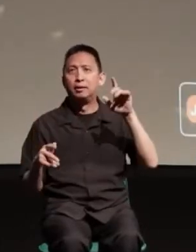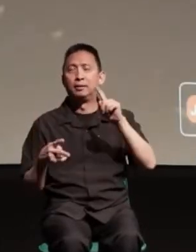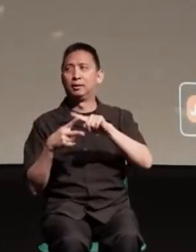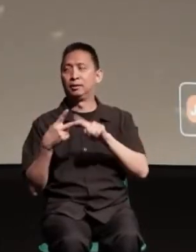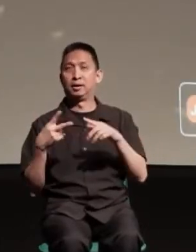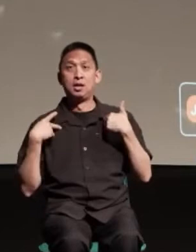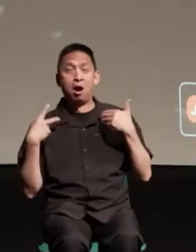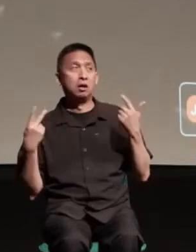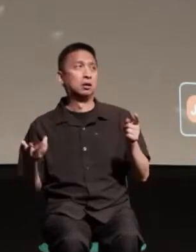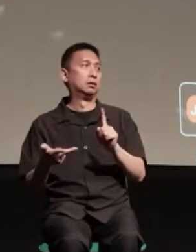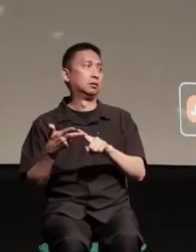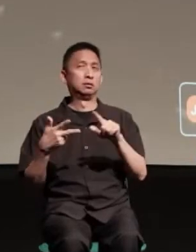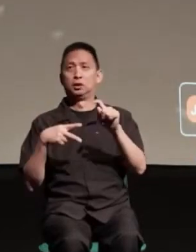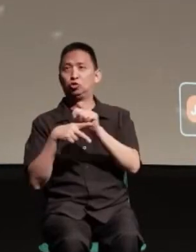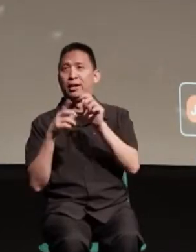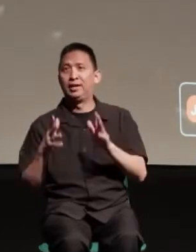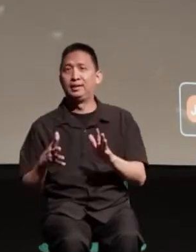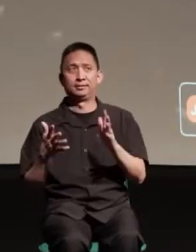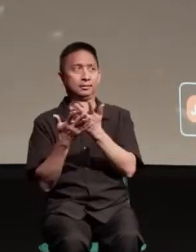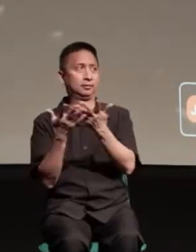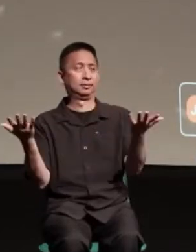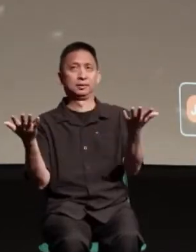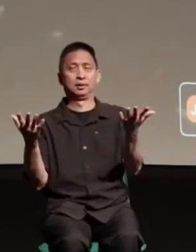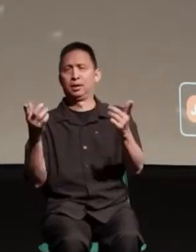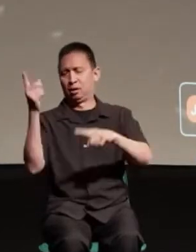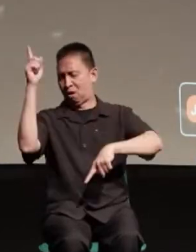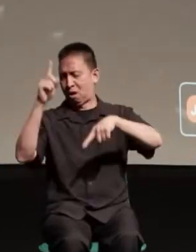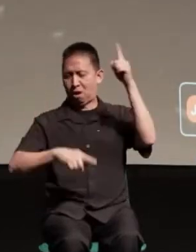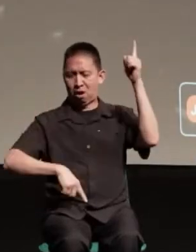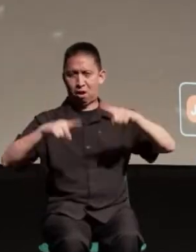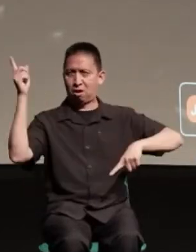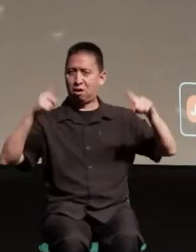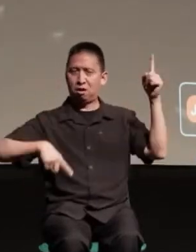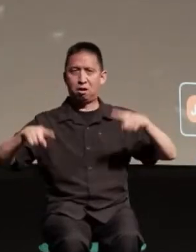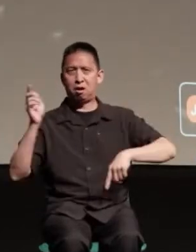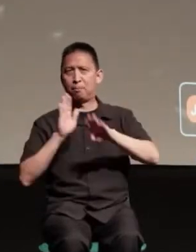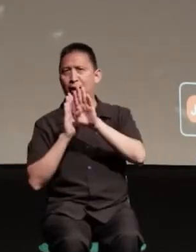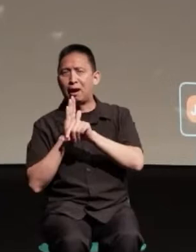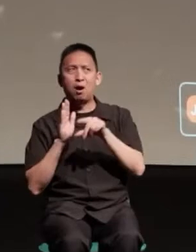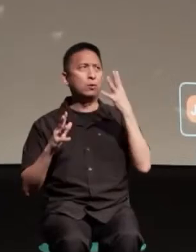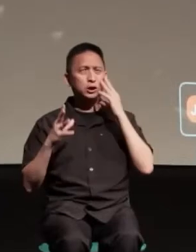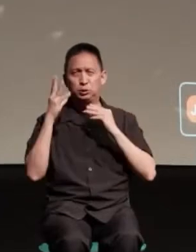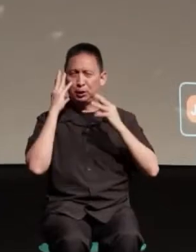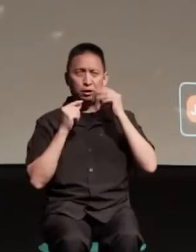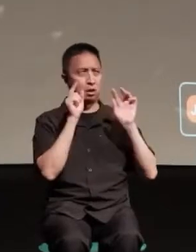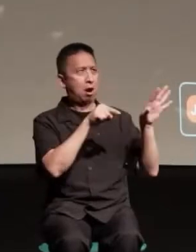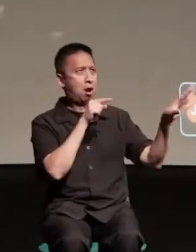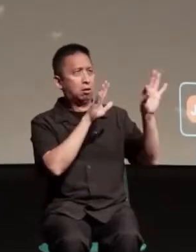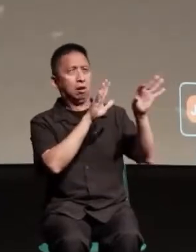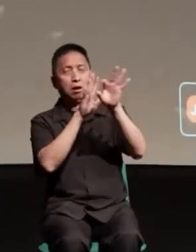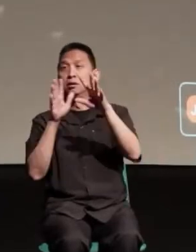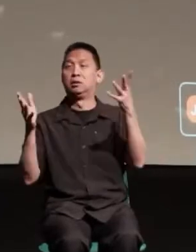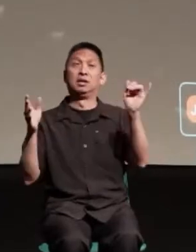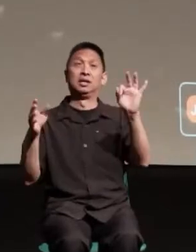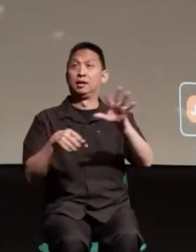people, trainees who are from every walk of life, who are those traditionally marginalized